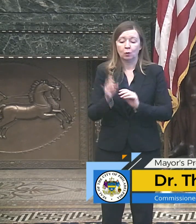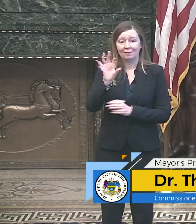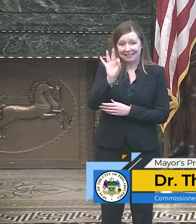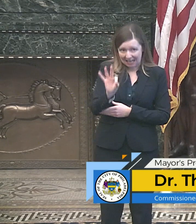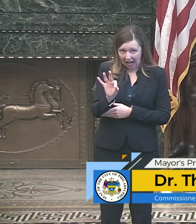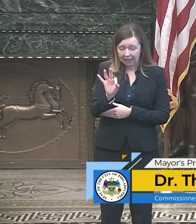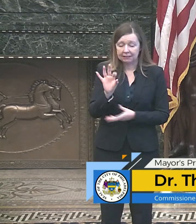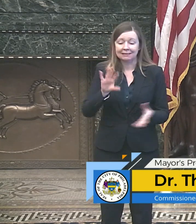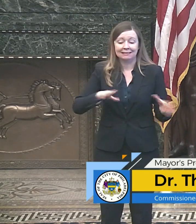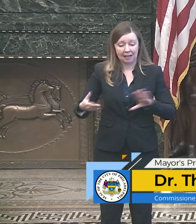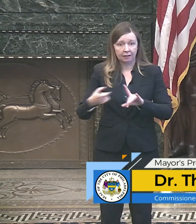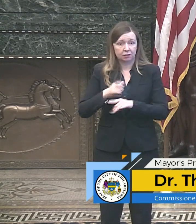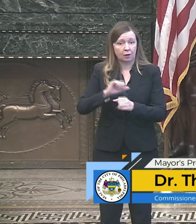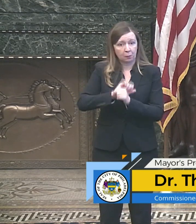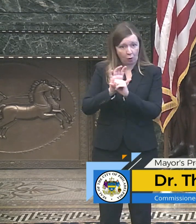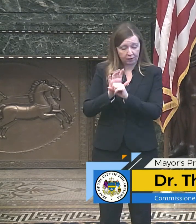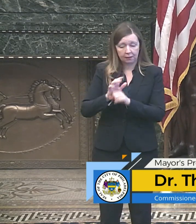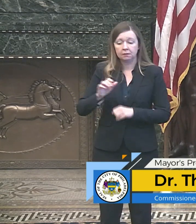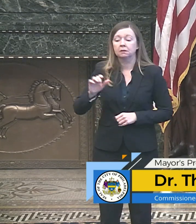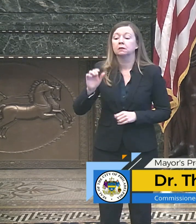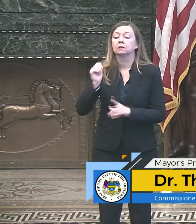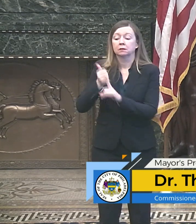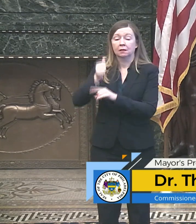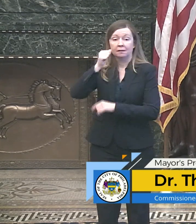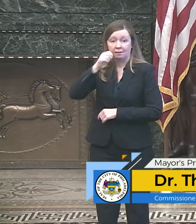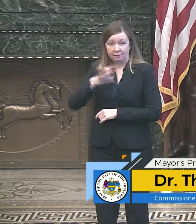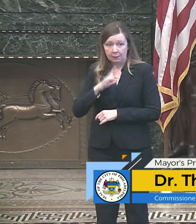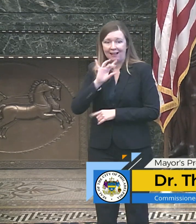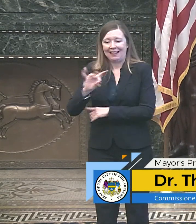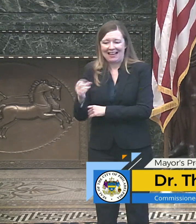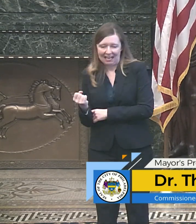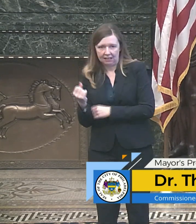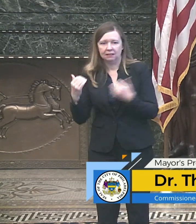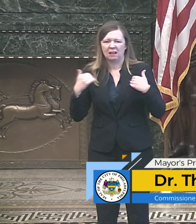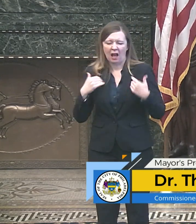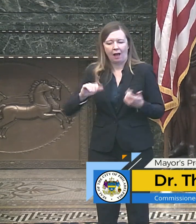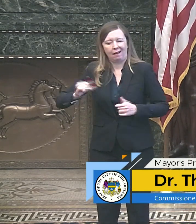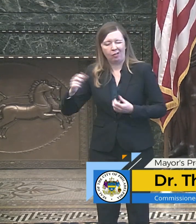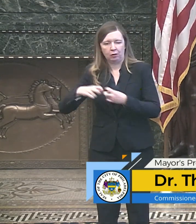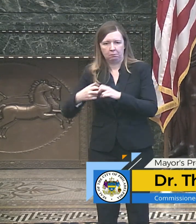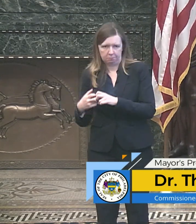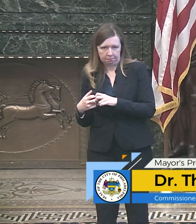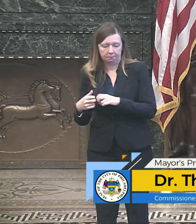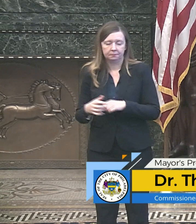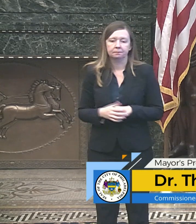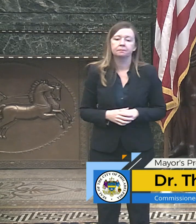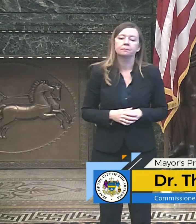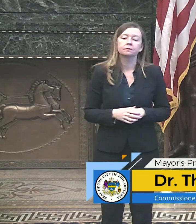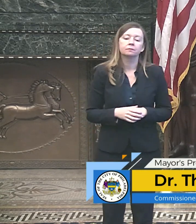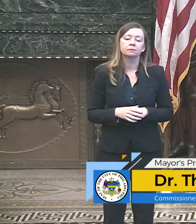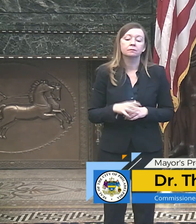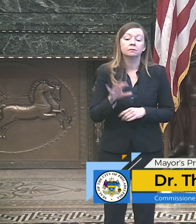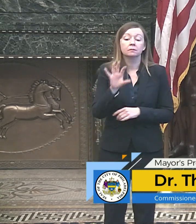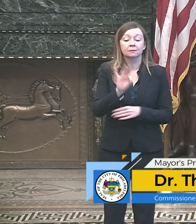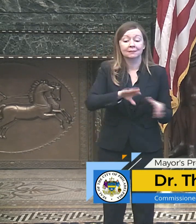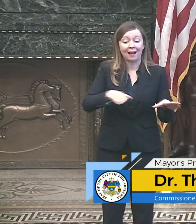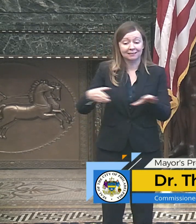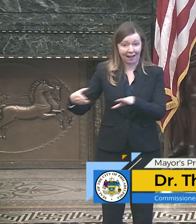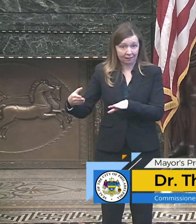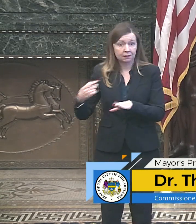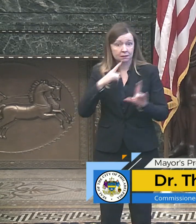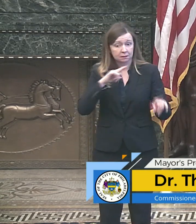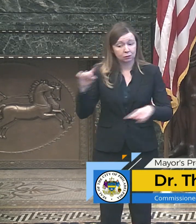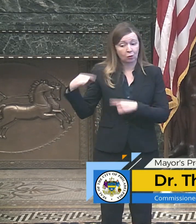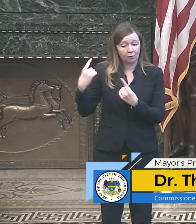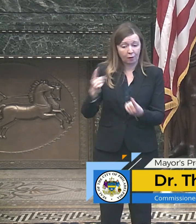of 9. This death was a female in her 80s who had an underlying medical condition. Of the 9 deaths that we're reporting